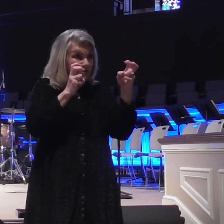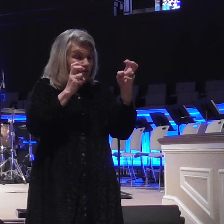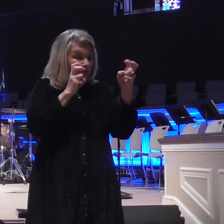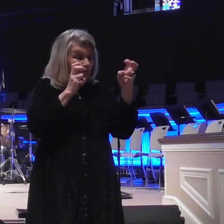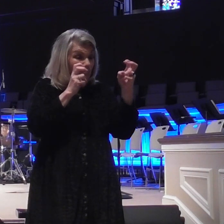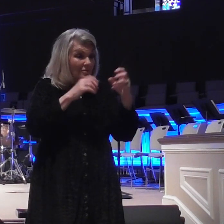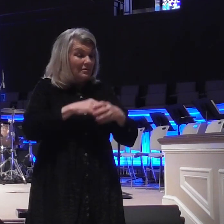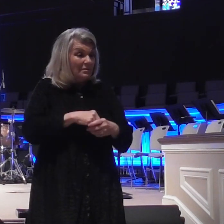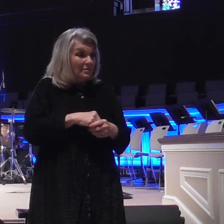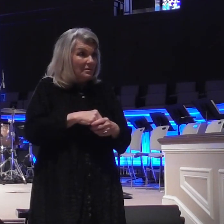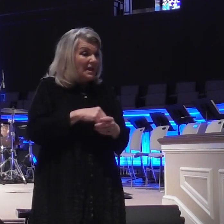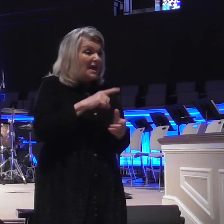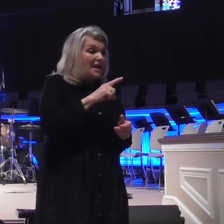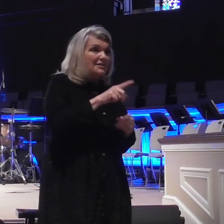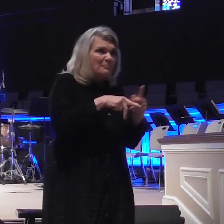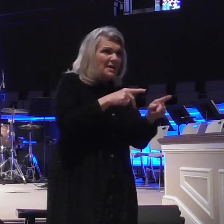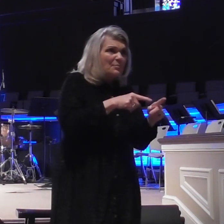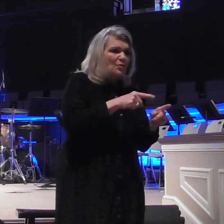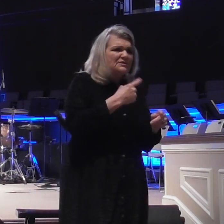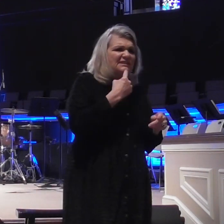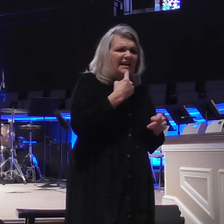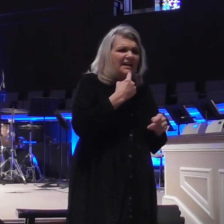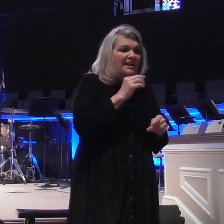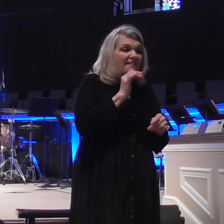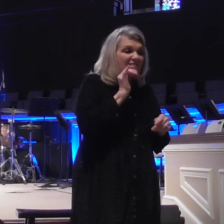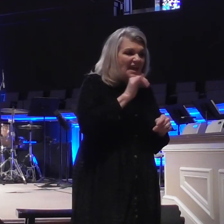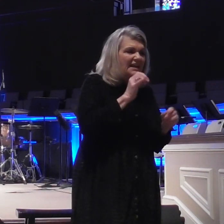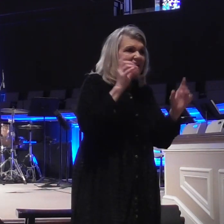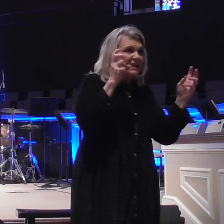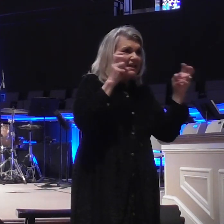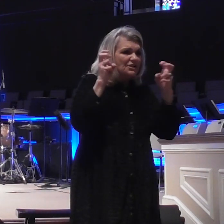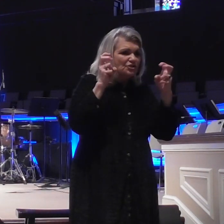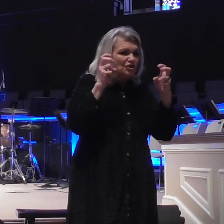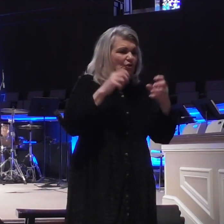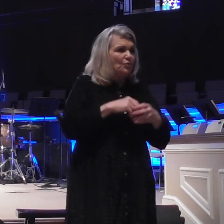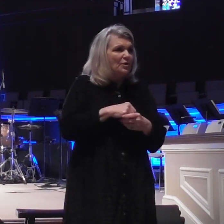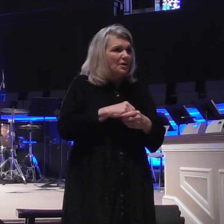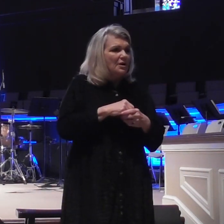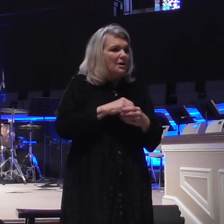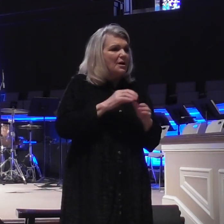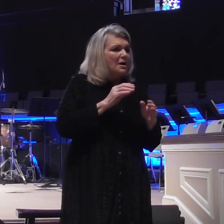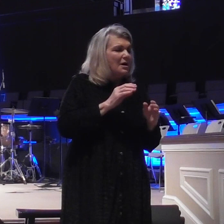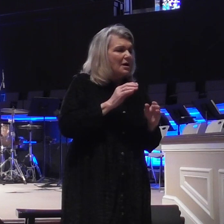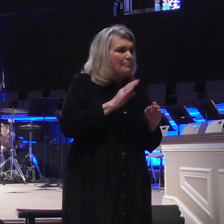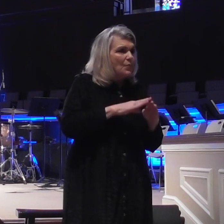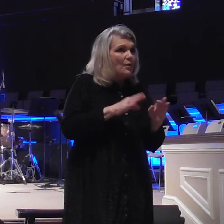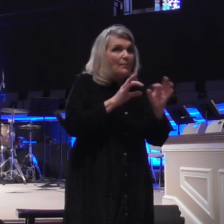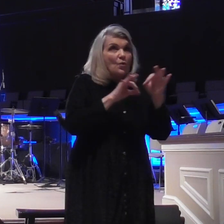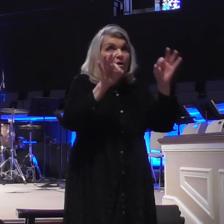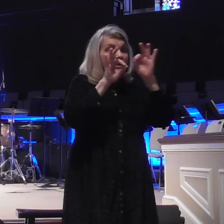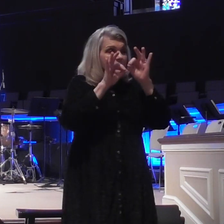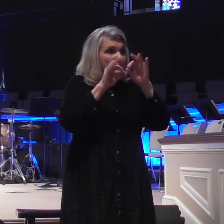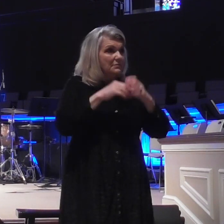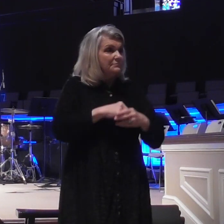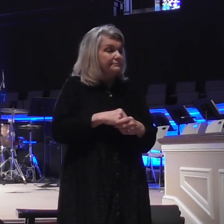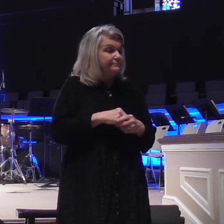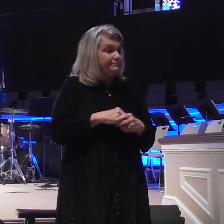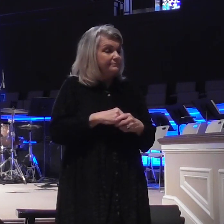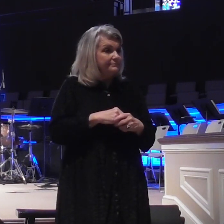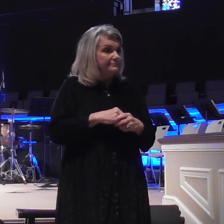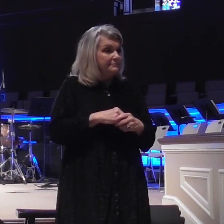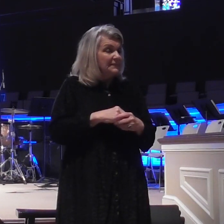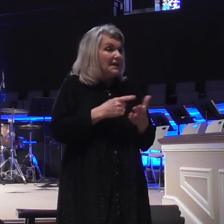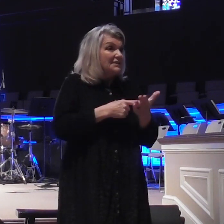with that issue must be affirmed. And to me, it's the equivalent of saying to someone who's battling suicidal ideation, I feel